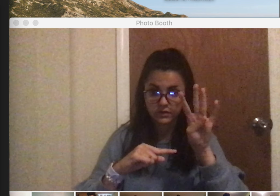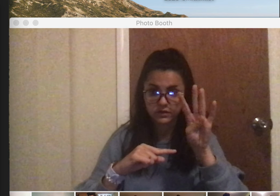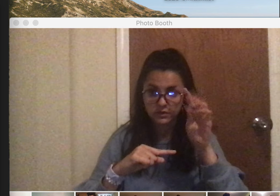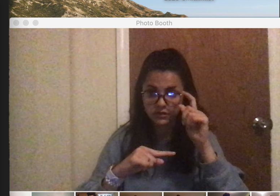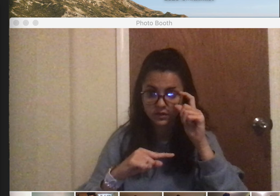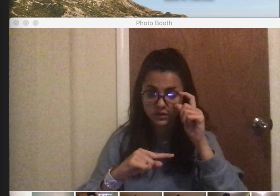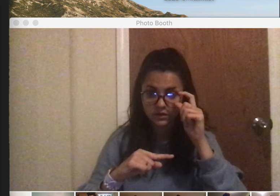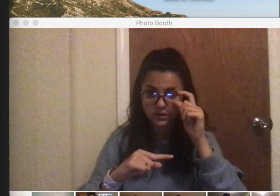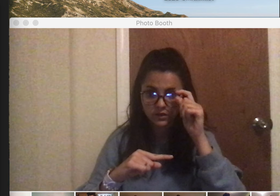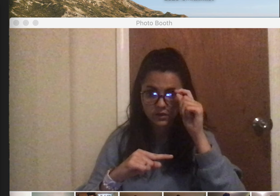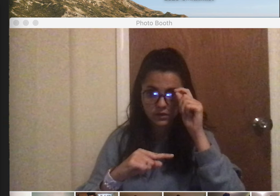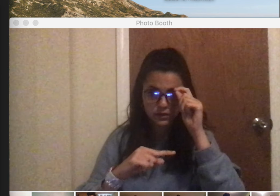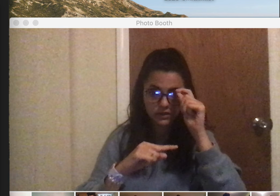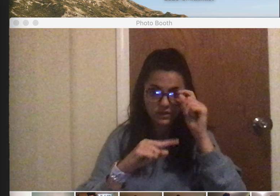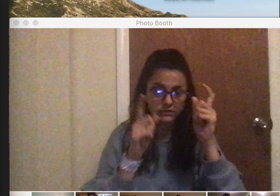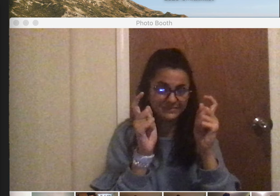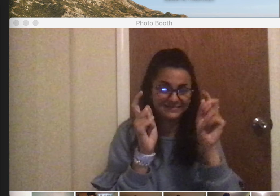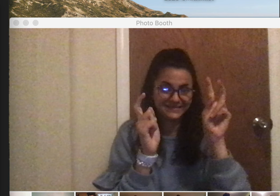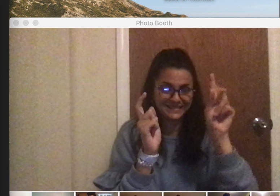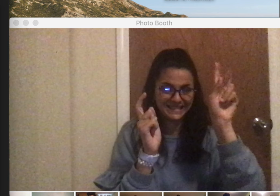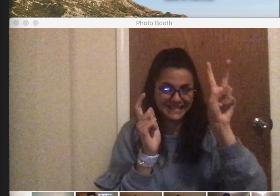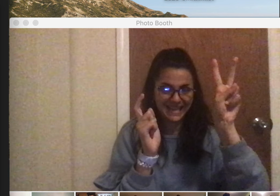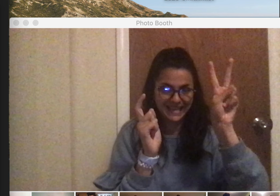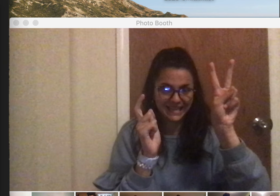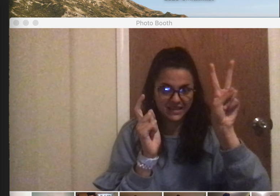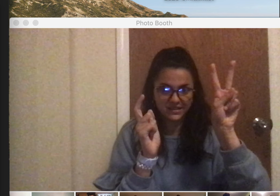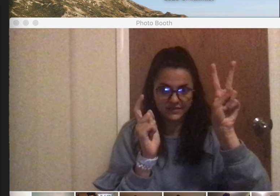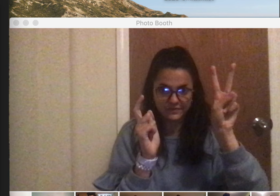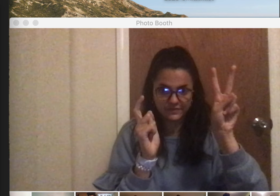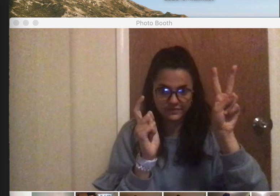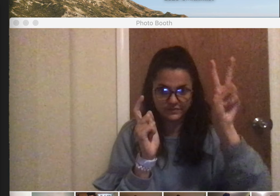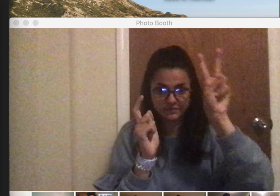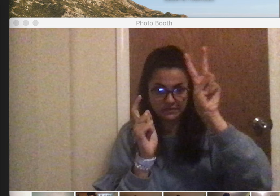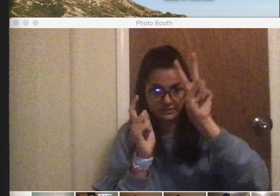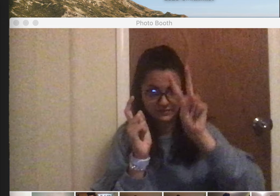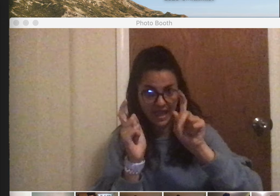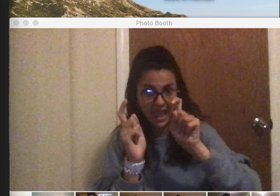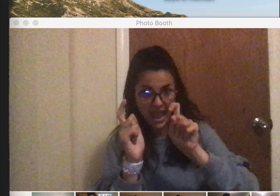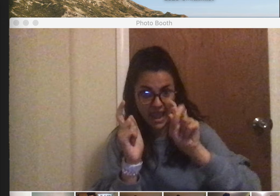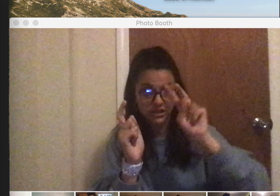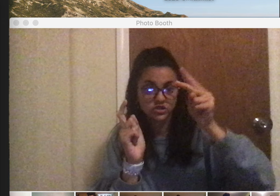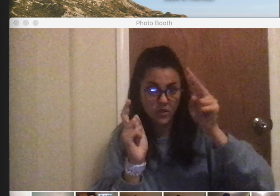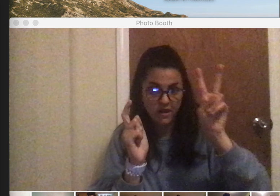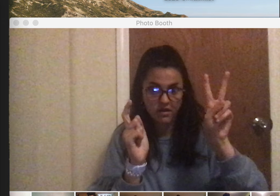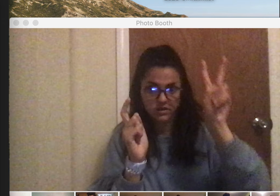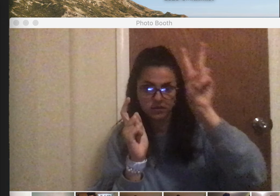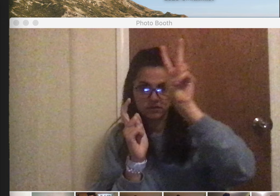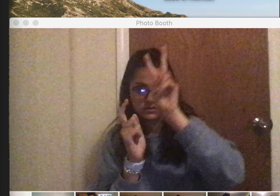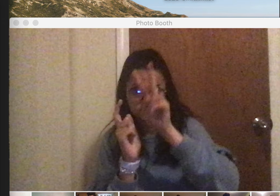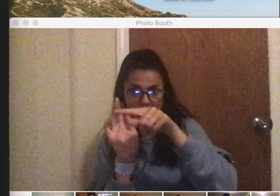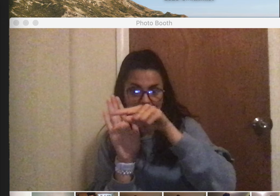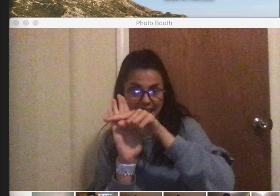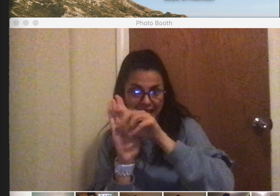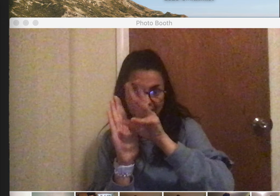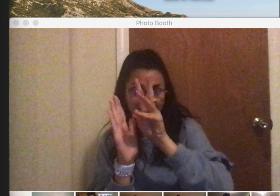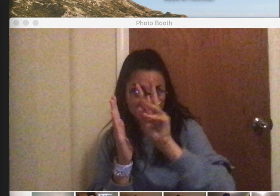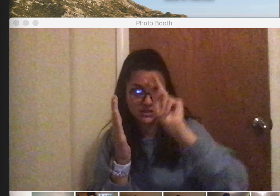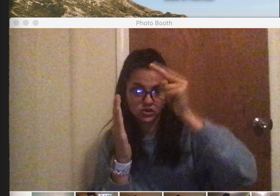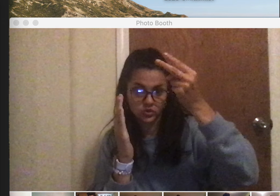parentheses, and x squared. So negative 6 squared is going to be negative 6 times negative 6. It's going to